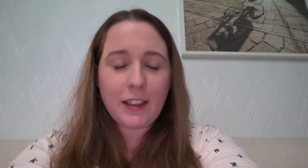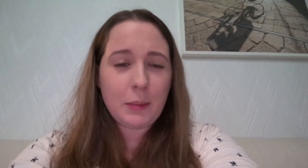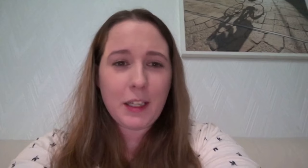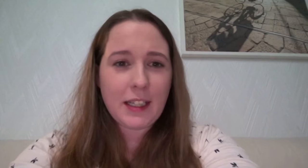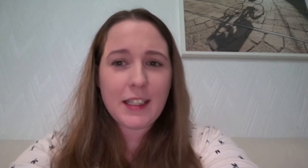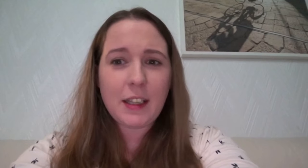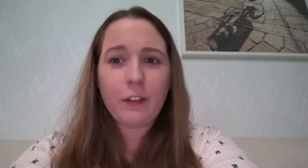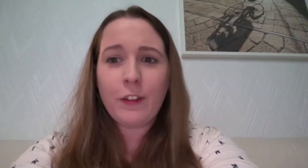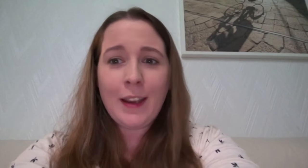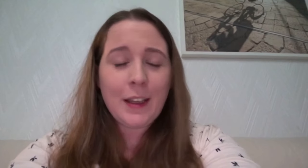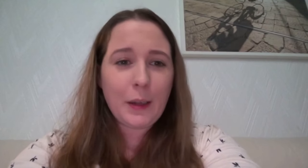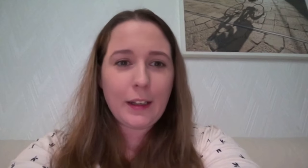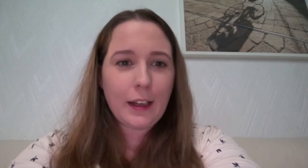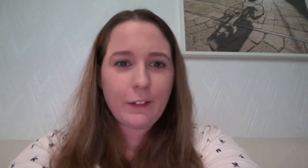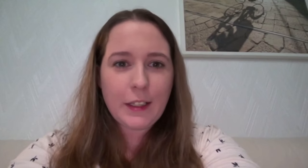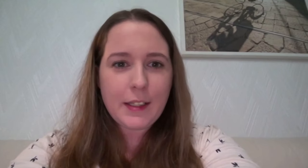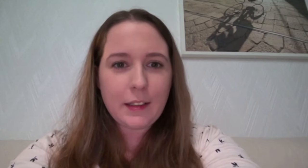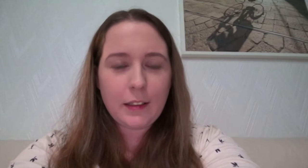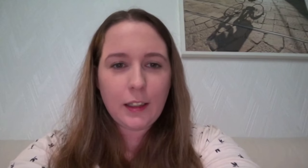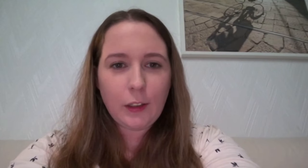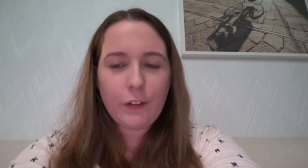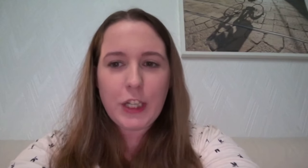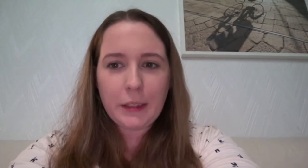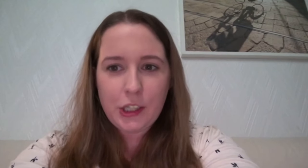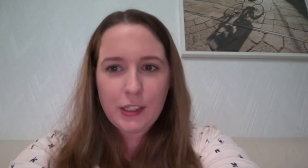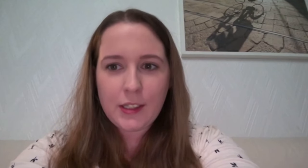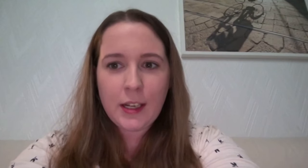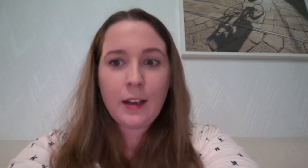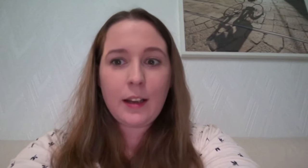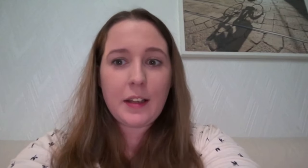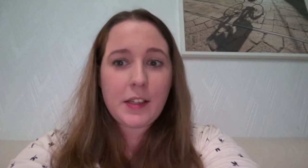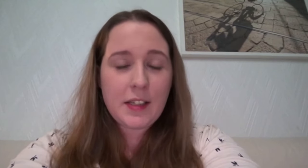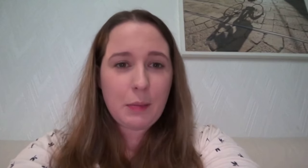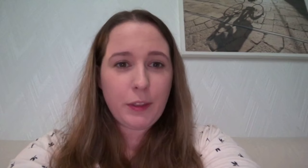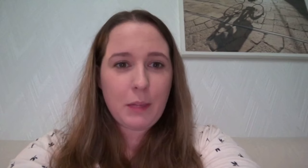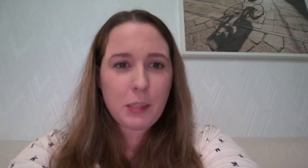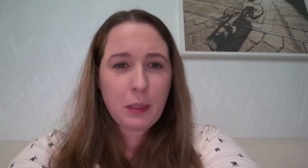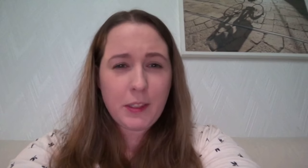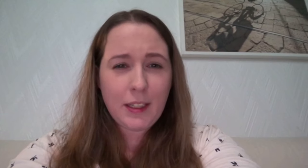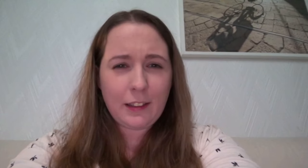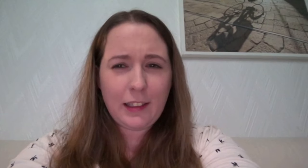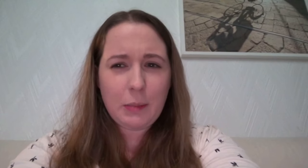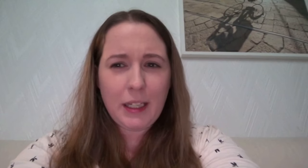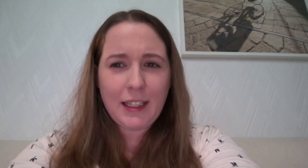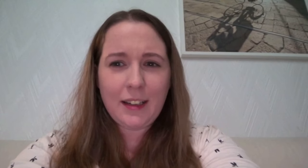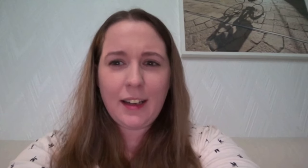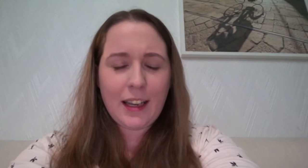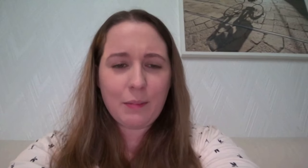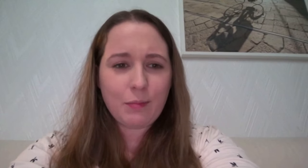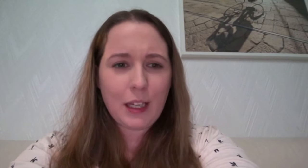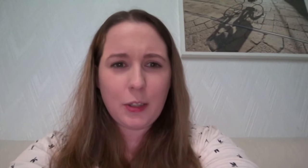been laid out, because it is tough. You know, I faced a lot of challenges as a disabled MSP, particularly in the